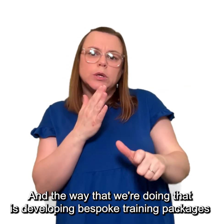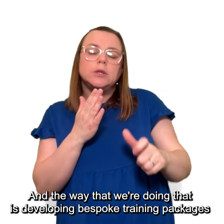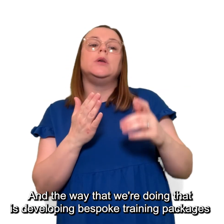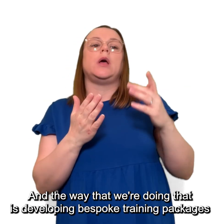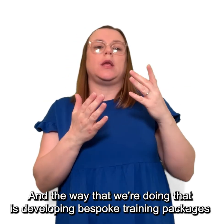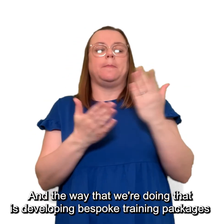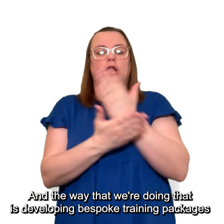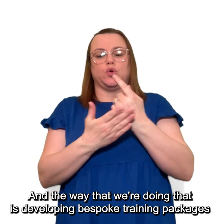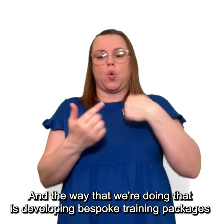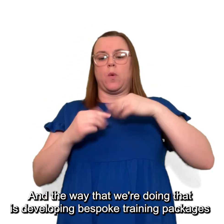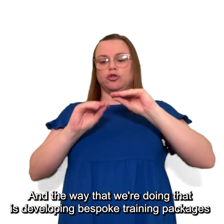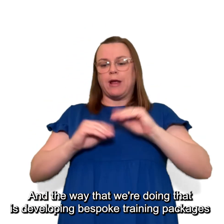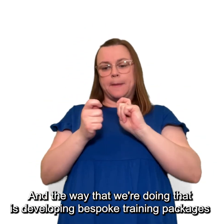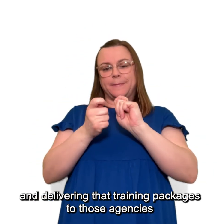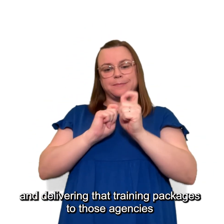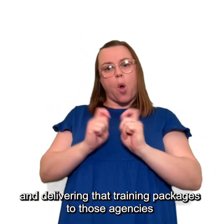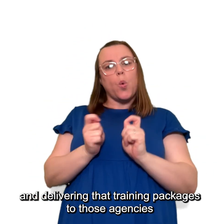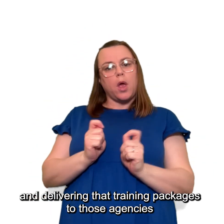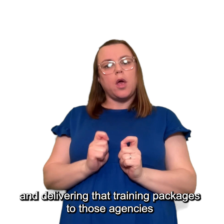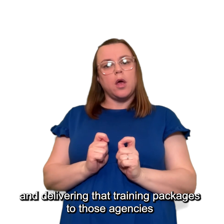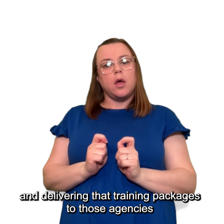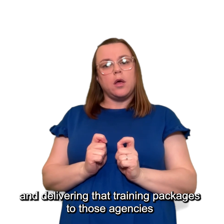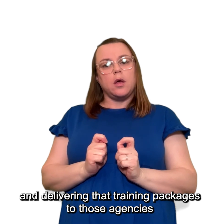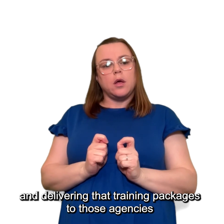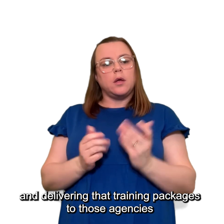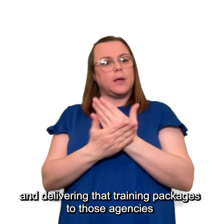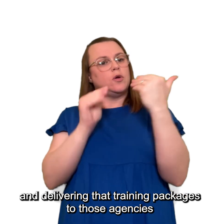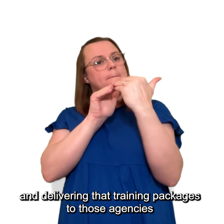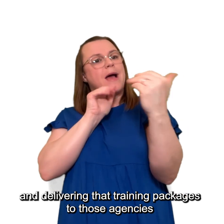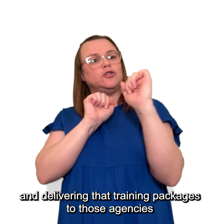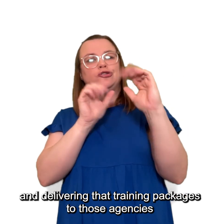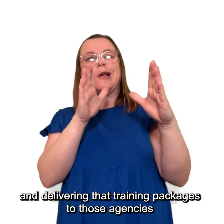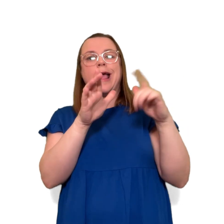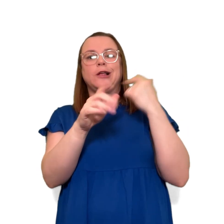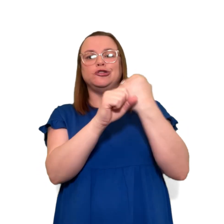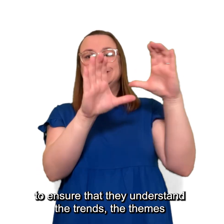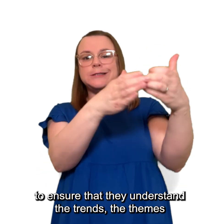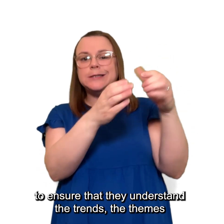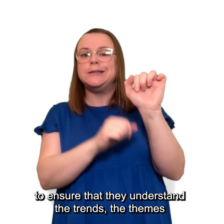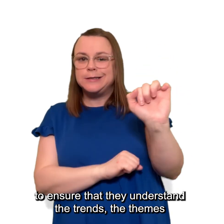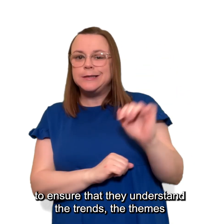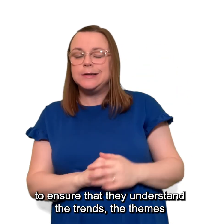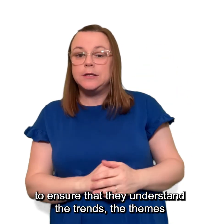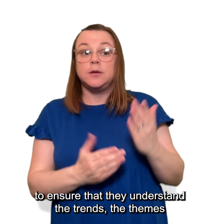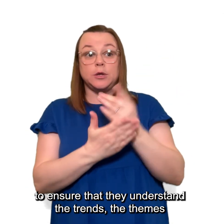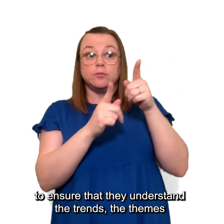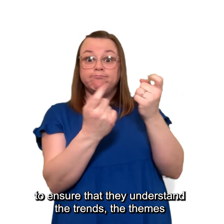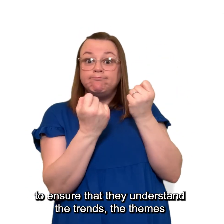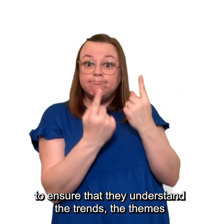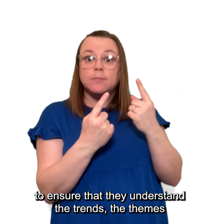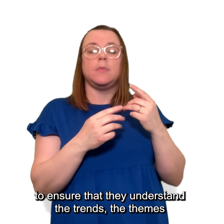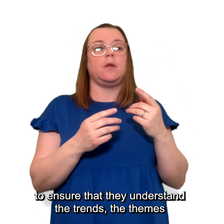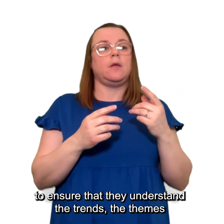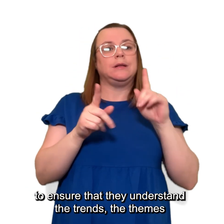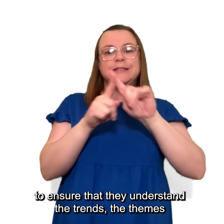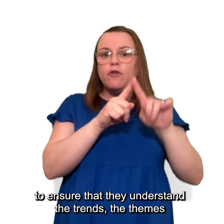that is developing bespoke training packages and delivering that training packages to those agencies to ensure that they understand